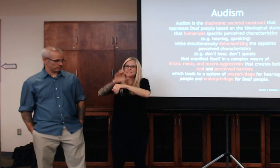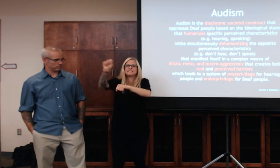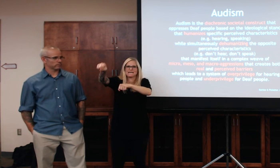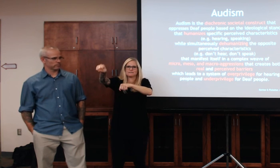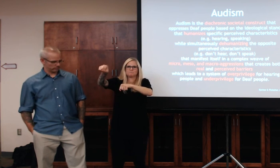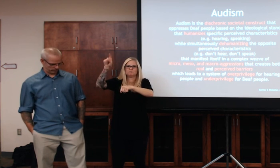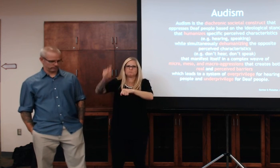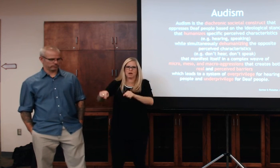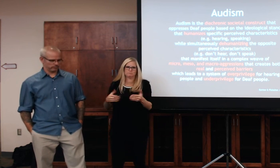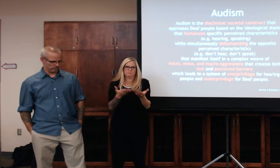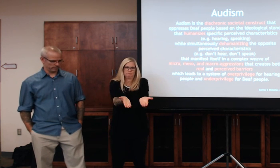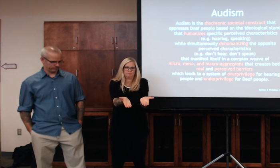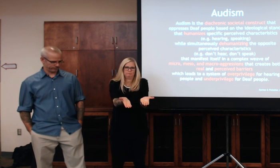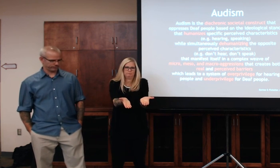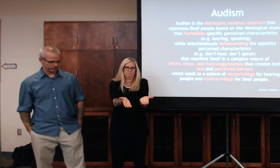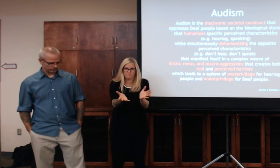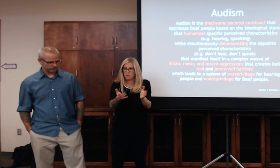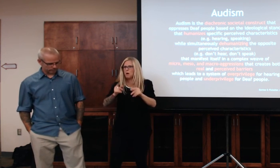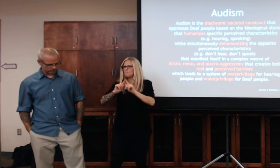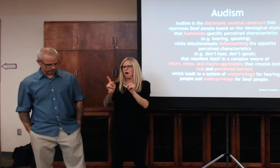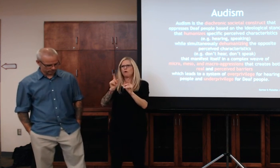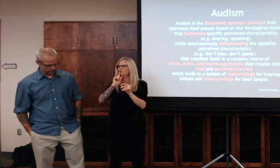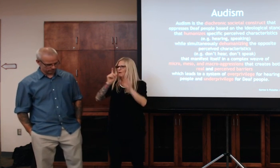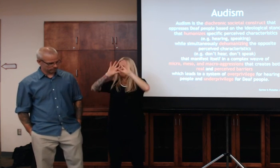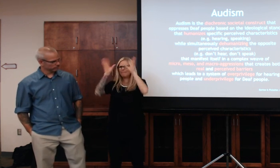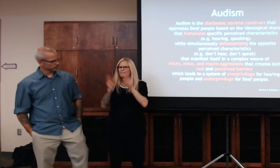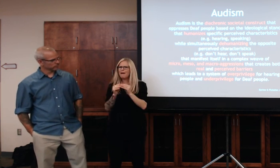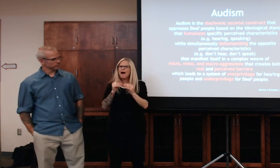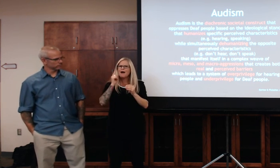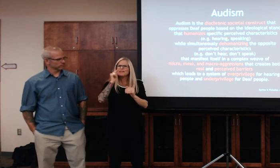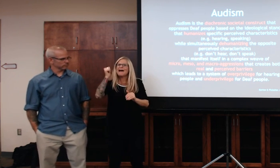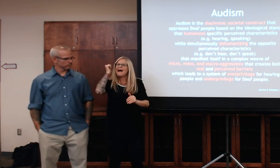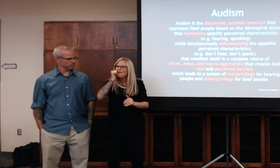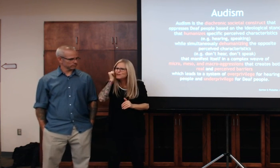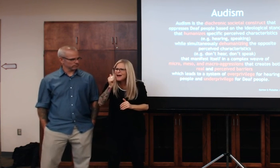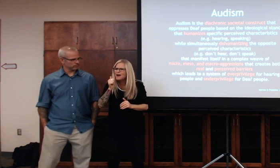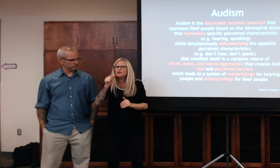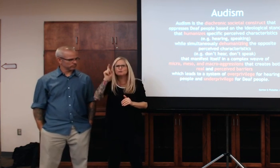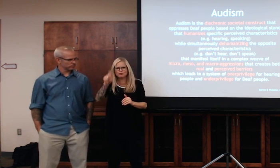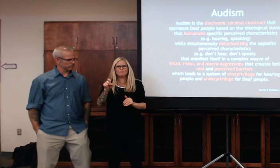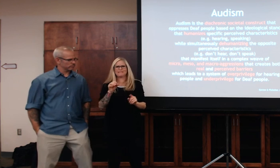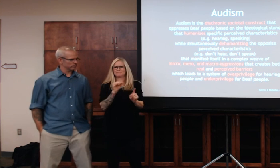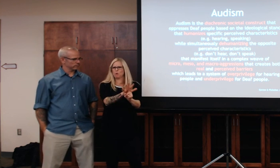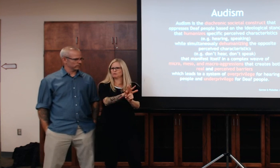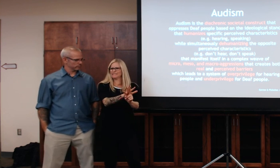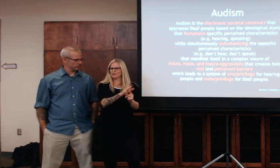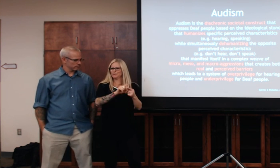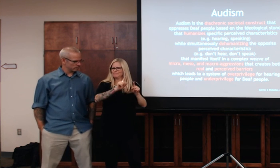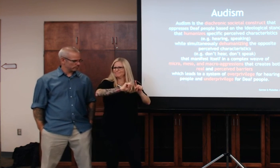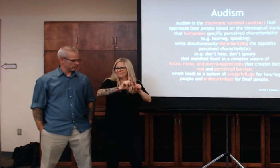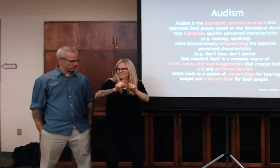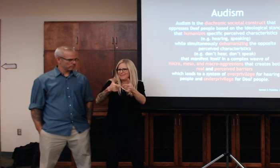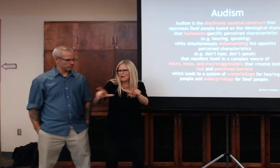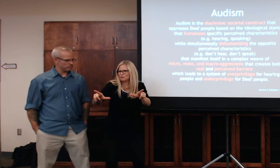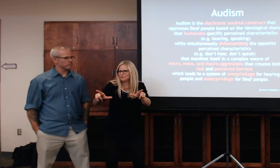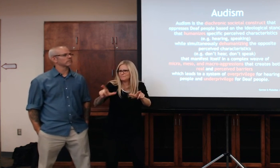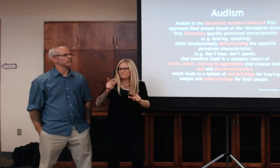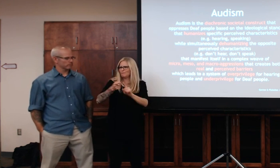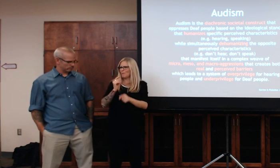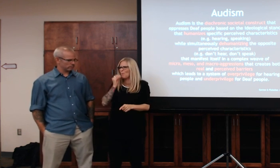commitment, yes, that needs to be there. But overall, I think every day there should be exposure to different language.